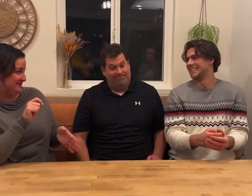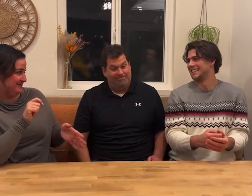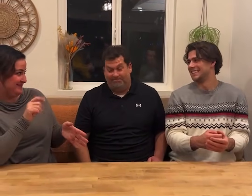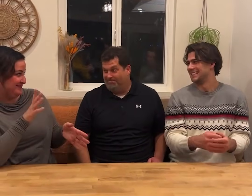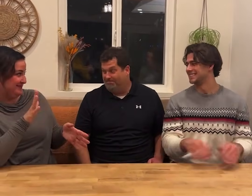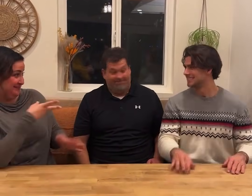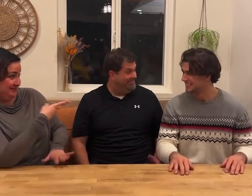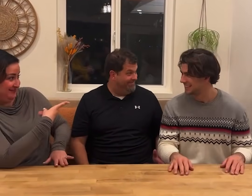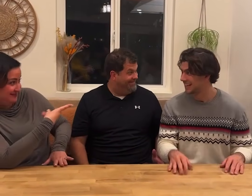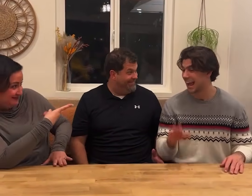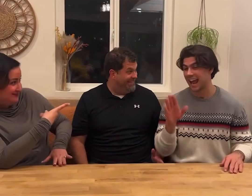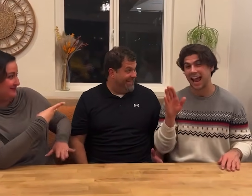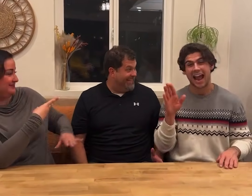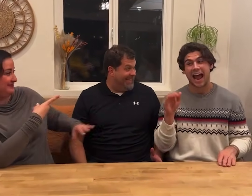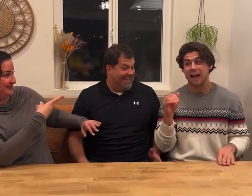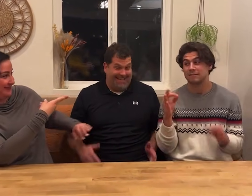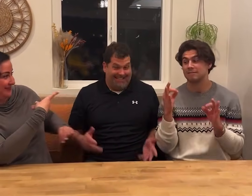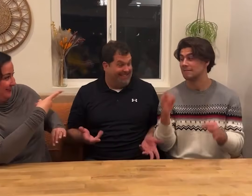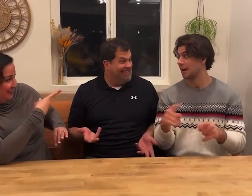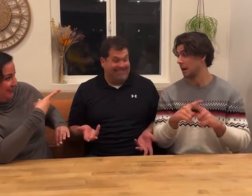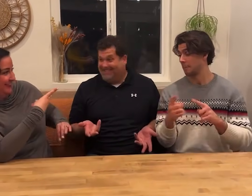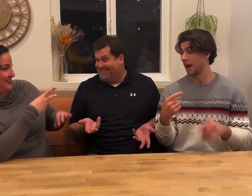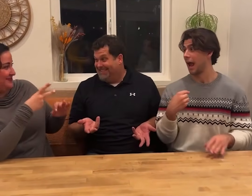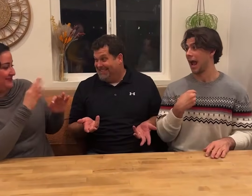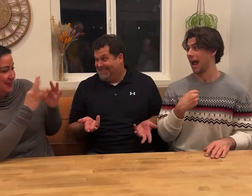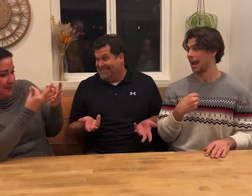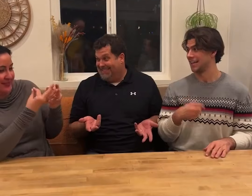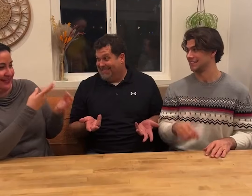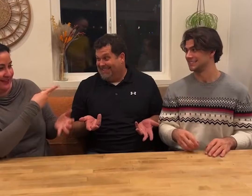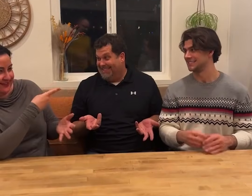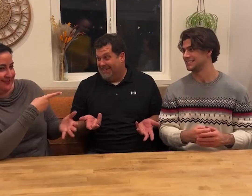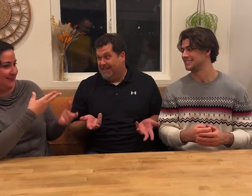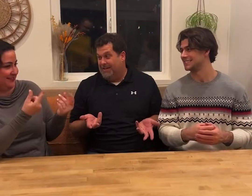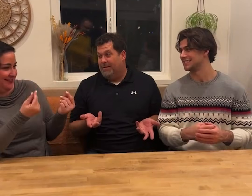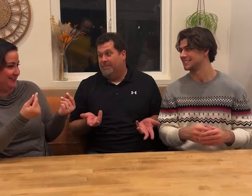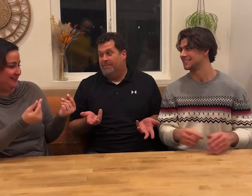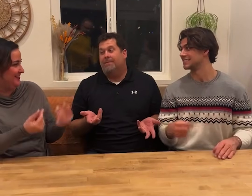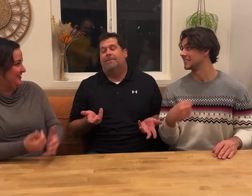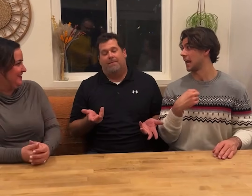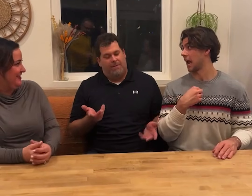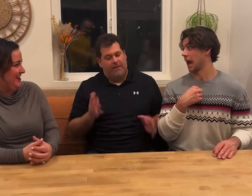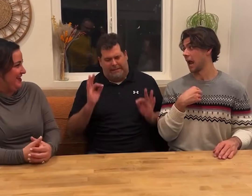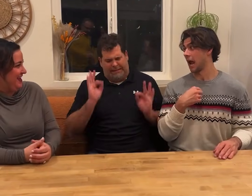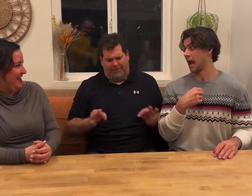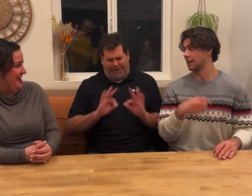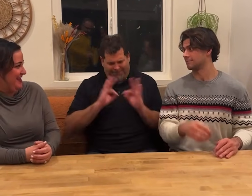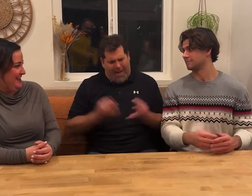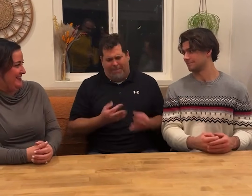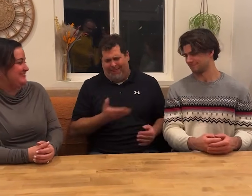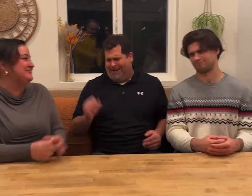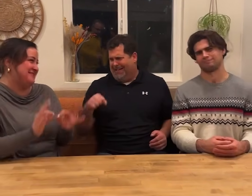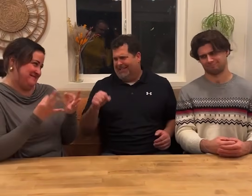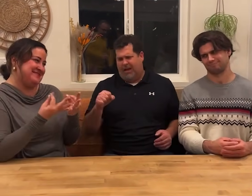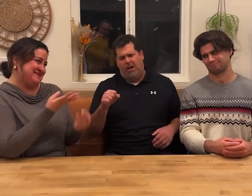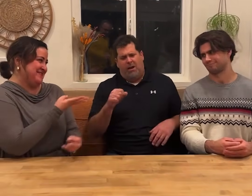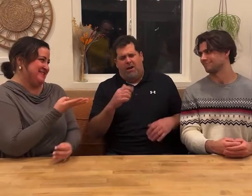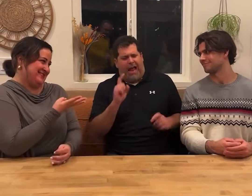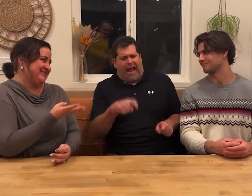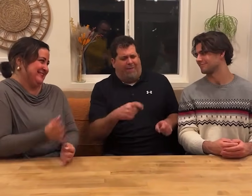plans yet? Well, we haven't, nothing affirmative. So are you guys going to take it with the family? Oh, it's definitely going to be a family trip.